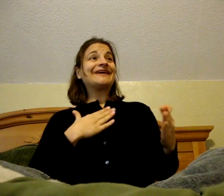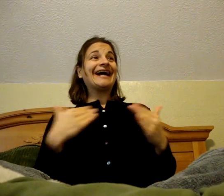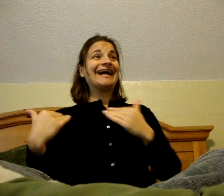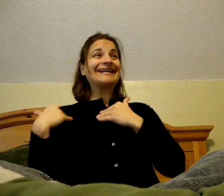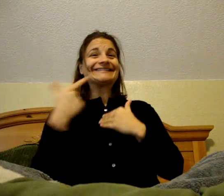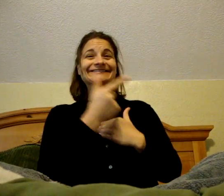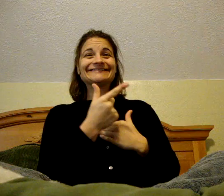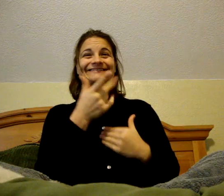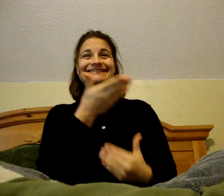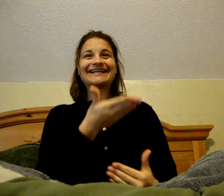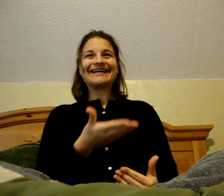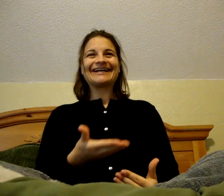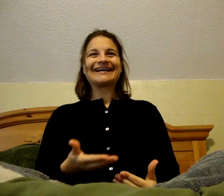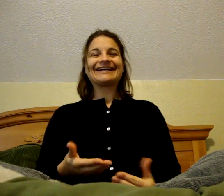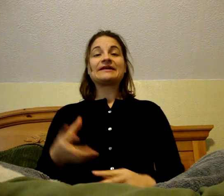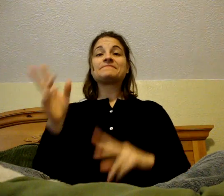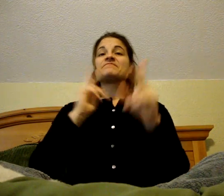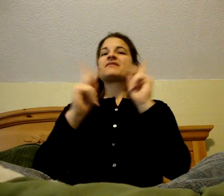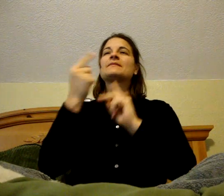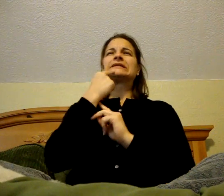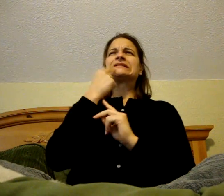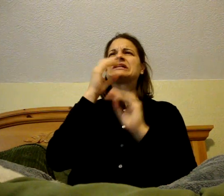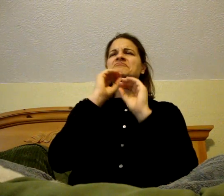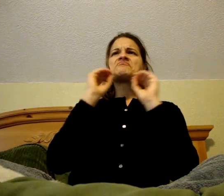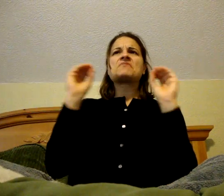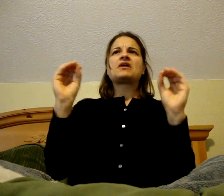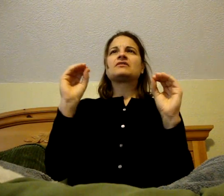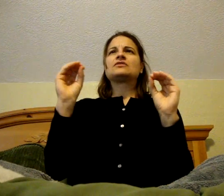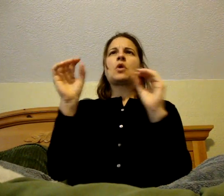People say there's no such thing as perfect. They don't make jet engines.